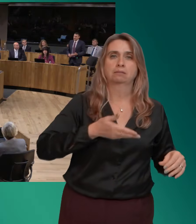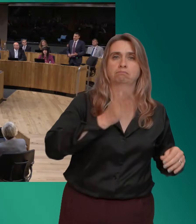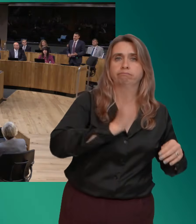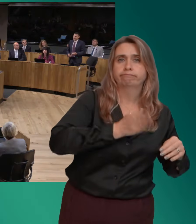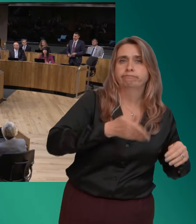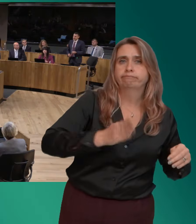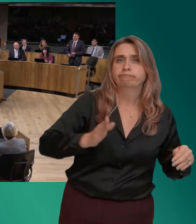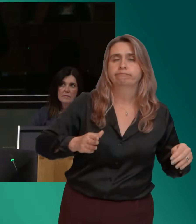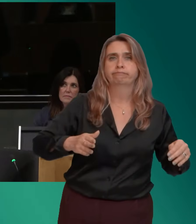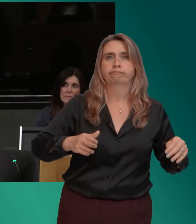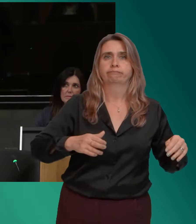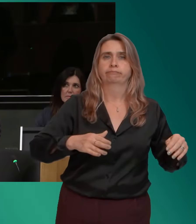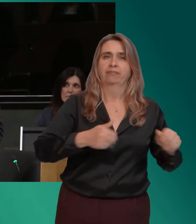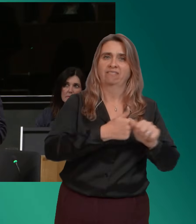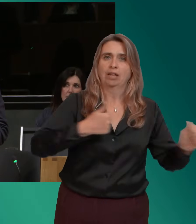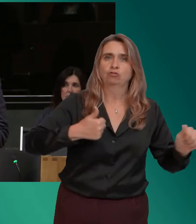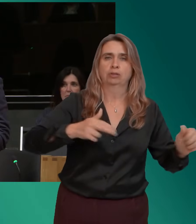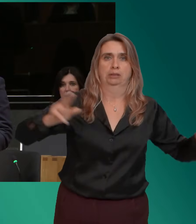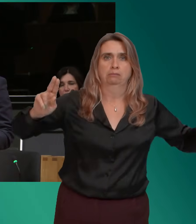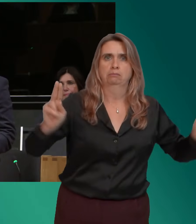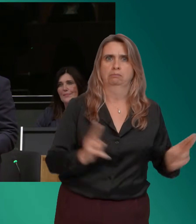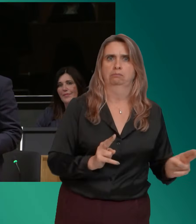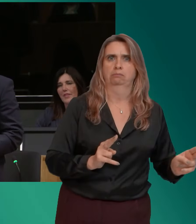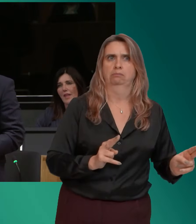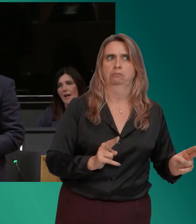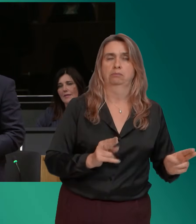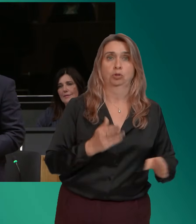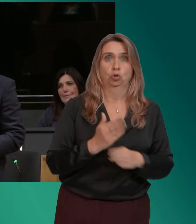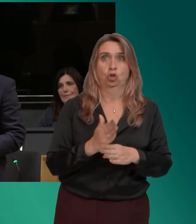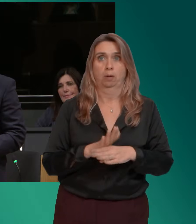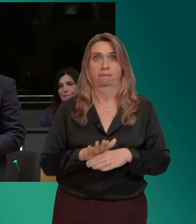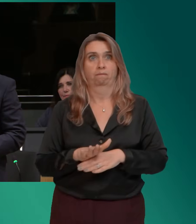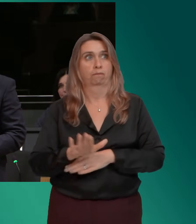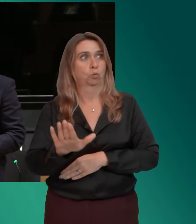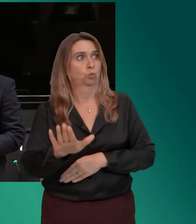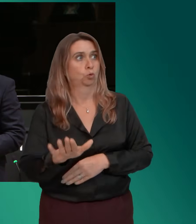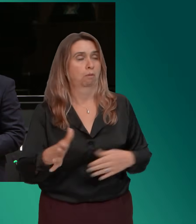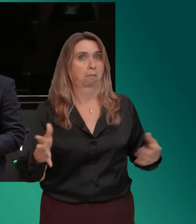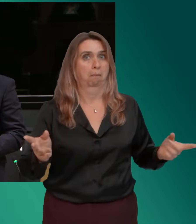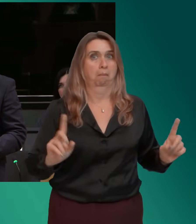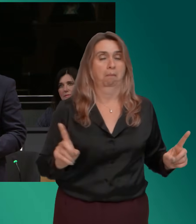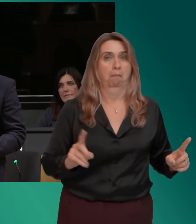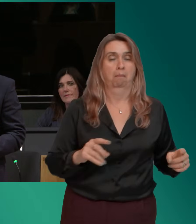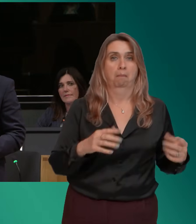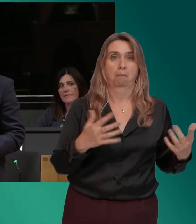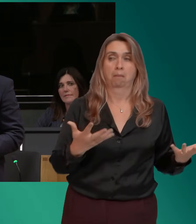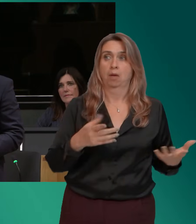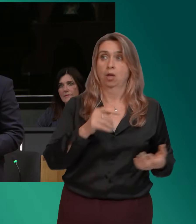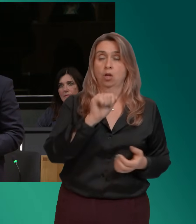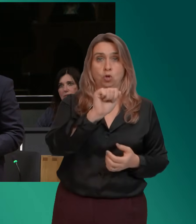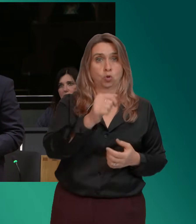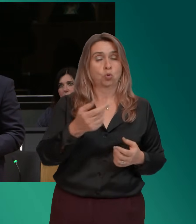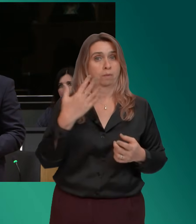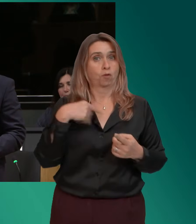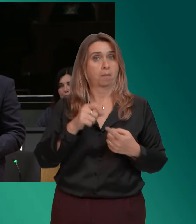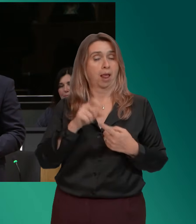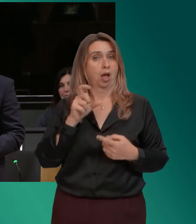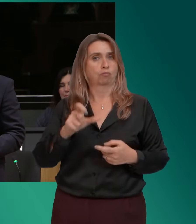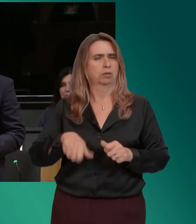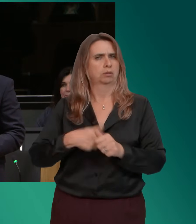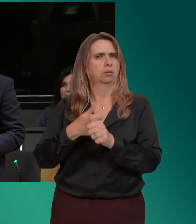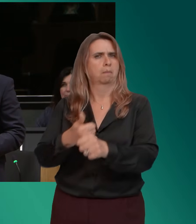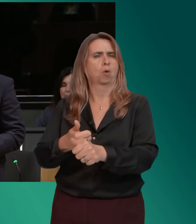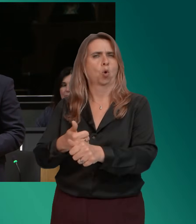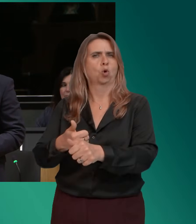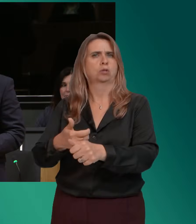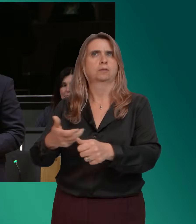numbers dropping, that puts huge pressure on jobs and future security for those abattoirs. Your party in the past has supported the Climate